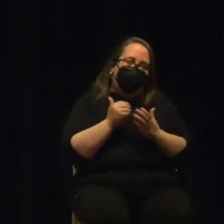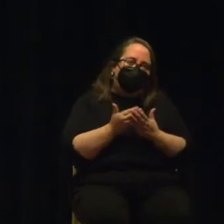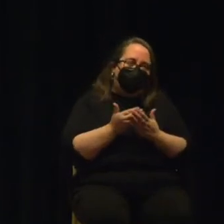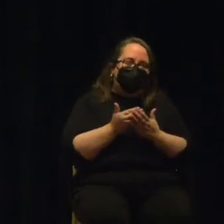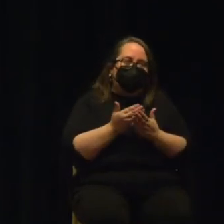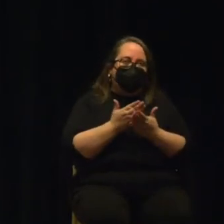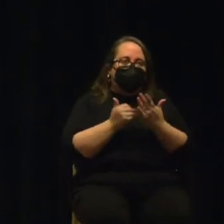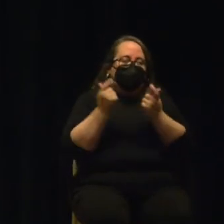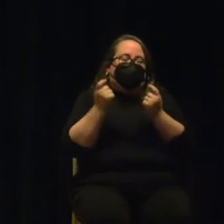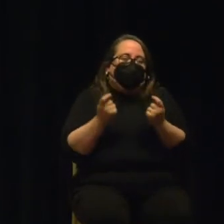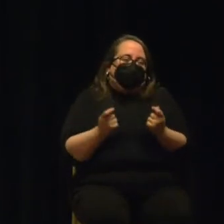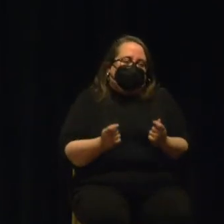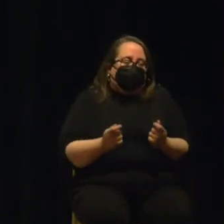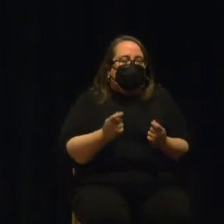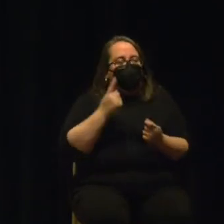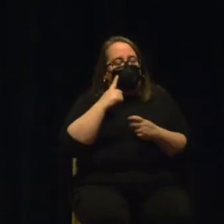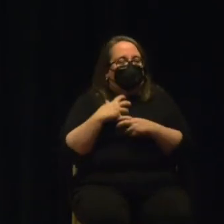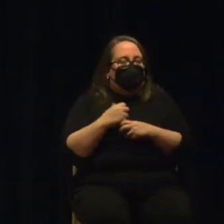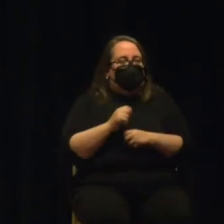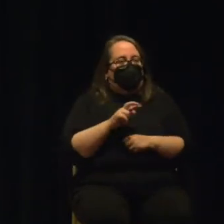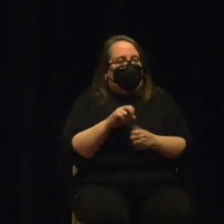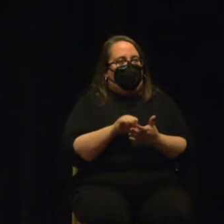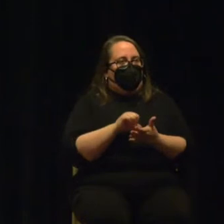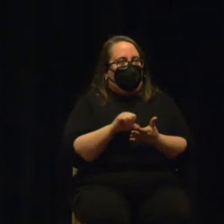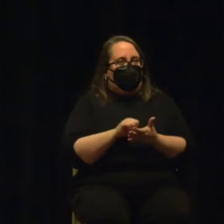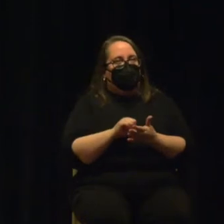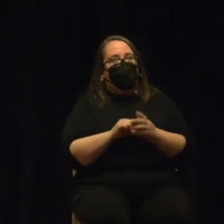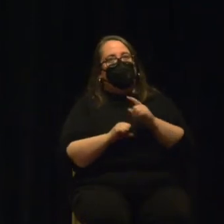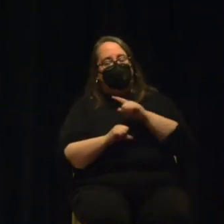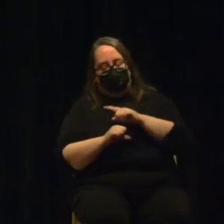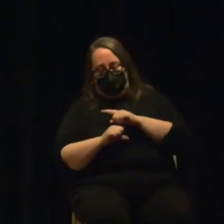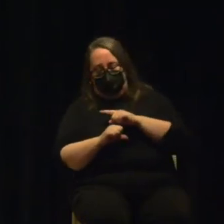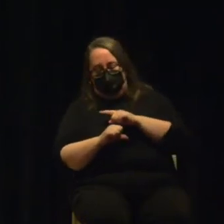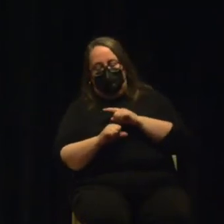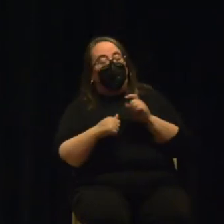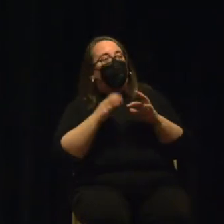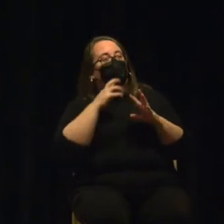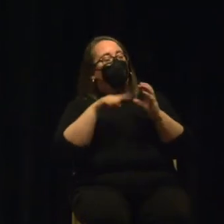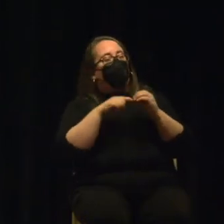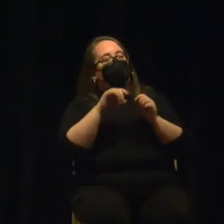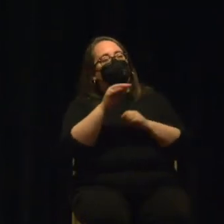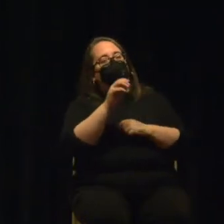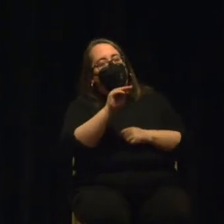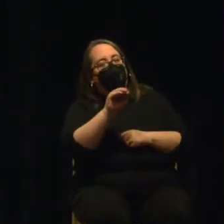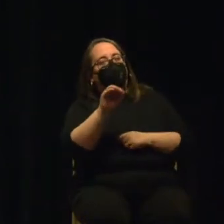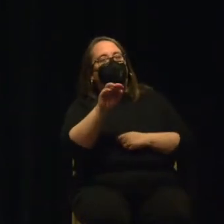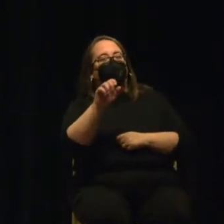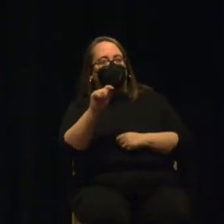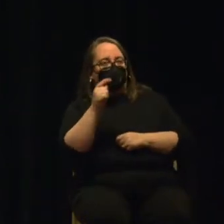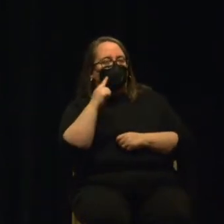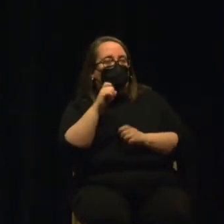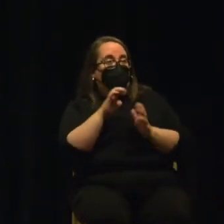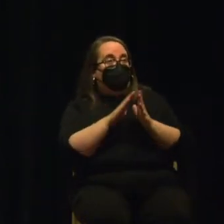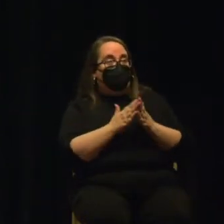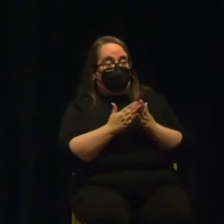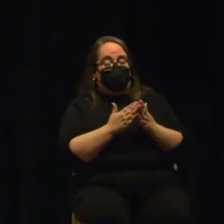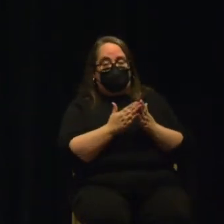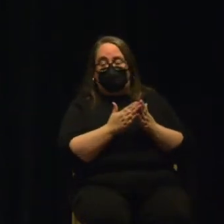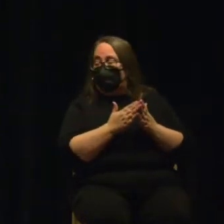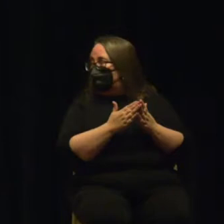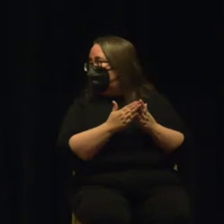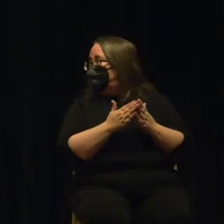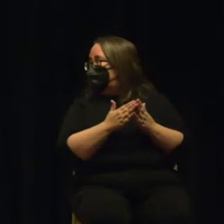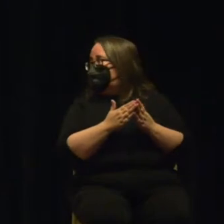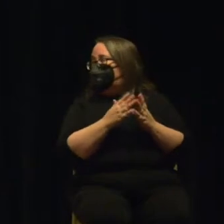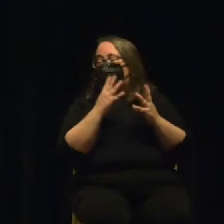had to get dropped for narrative stuff. I want to talk a bit about form and format. Right, like for this book, this is one of the